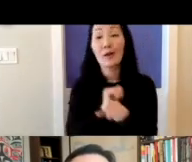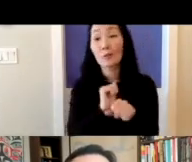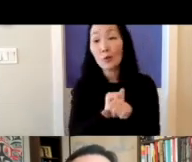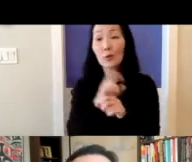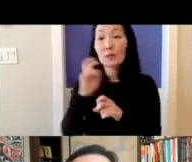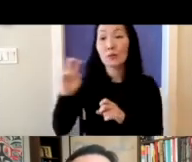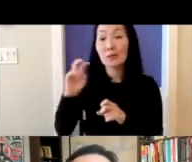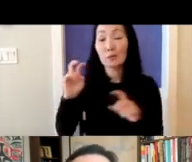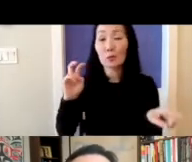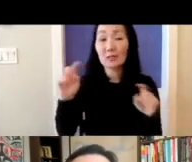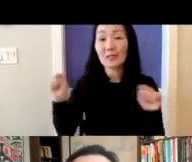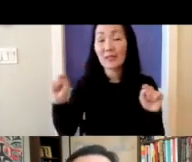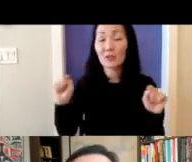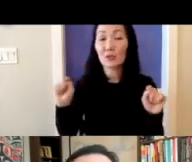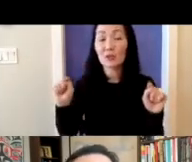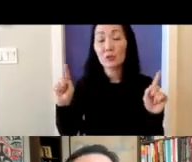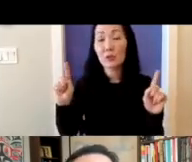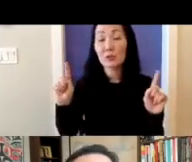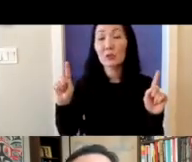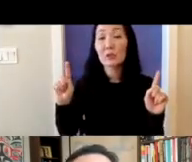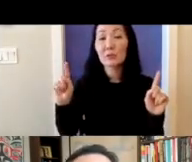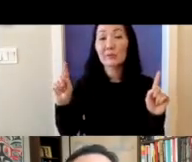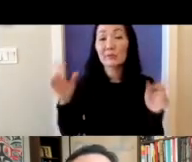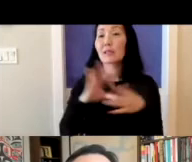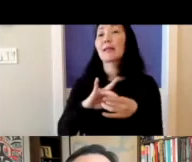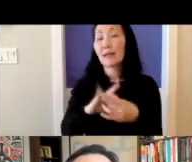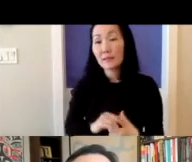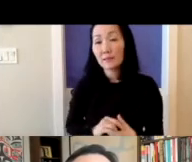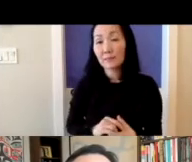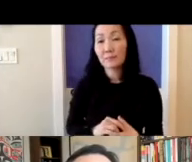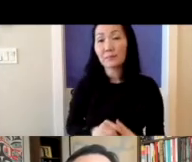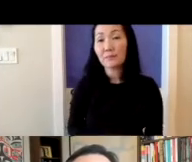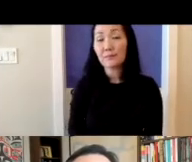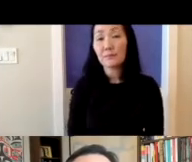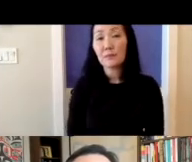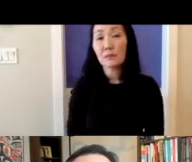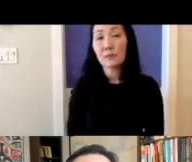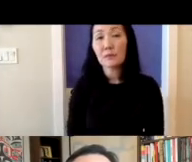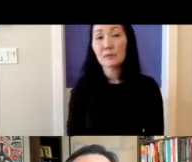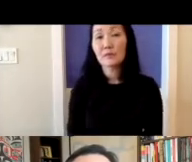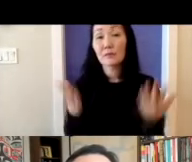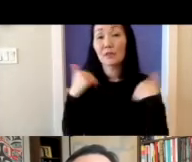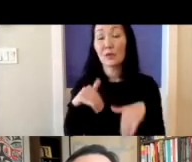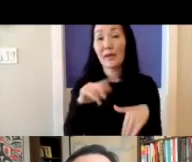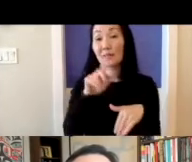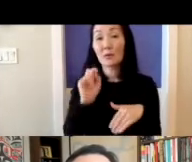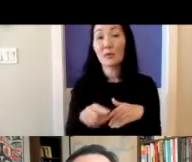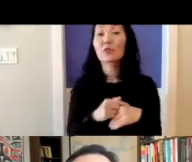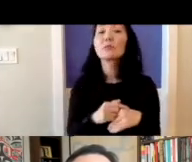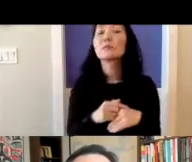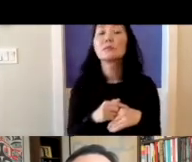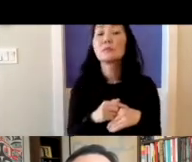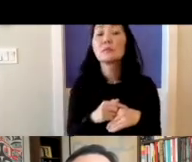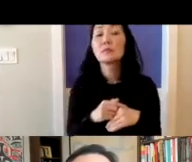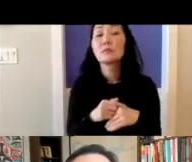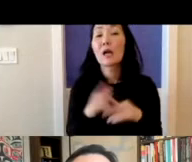And from that perspective, it goes into really the factors of change. And I think within that factors of change, certainly the